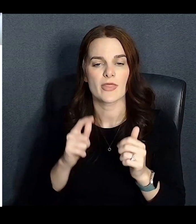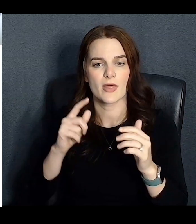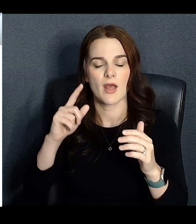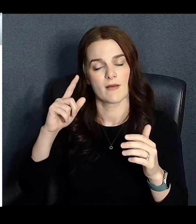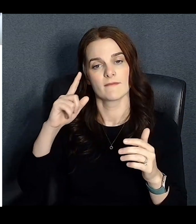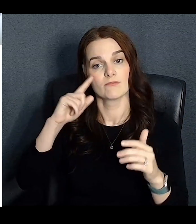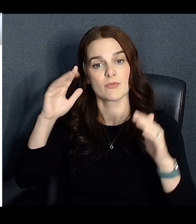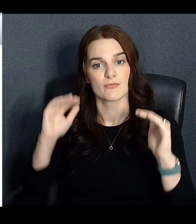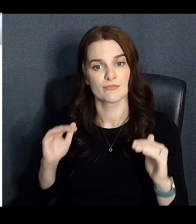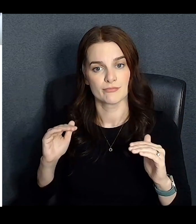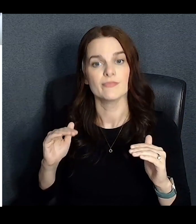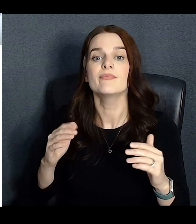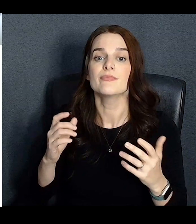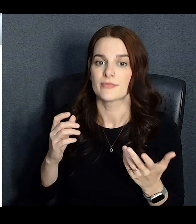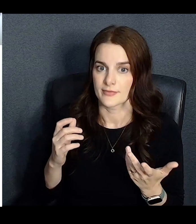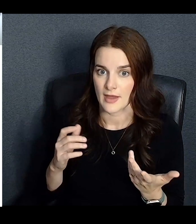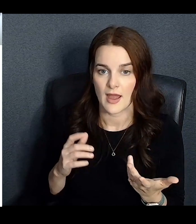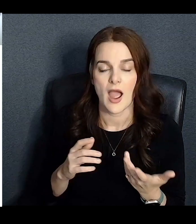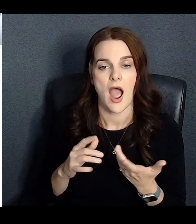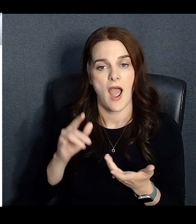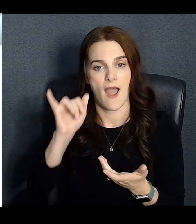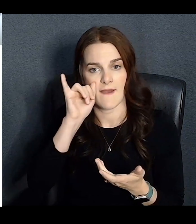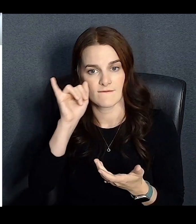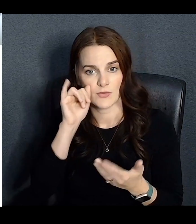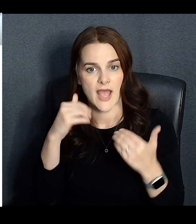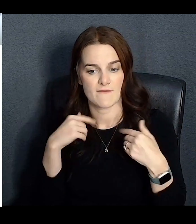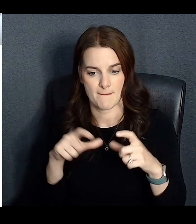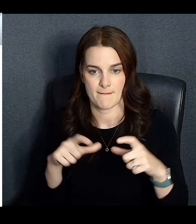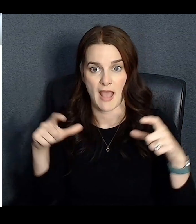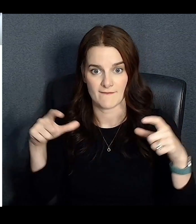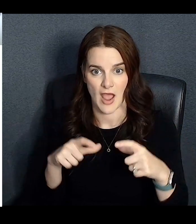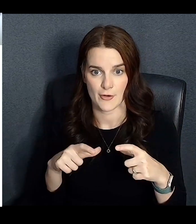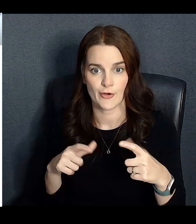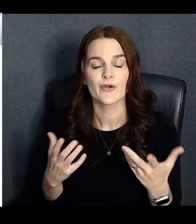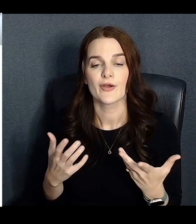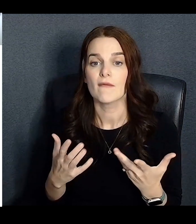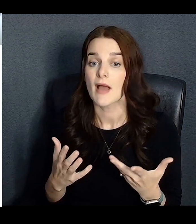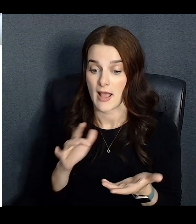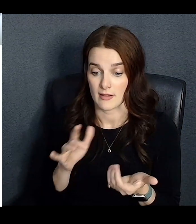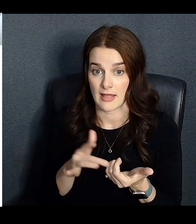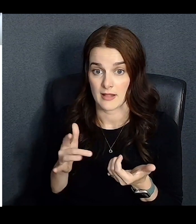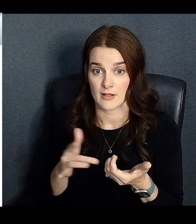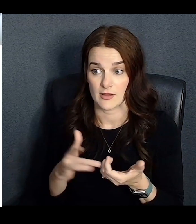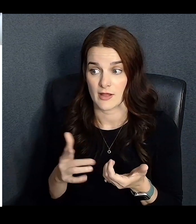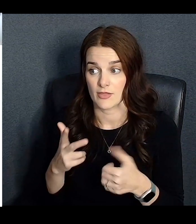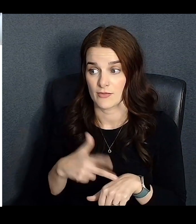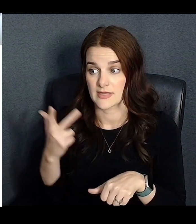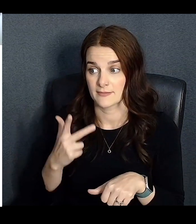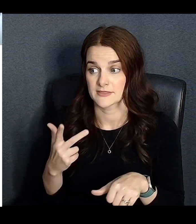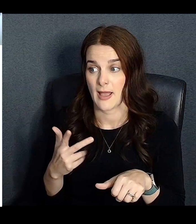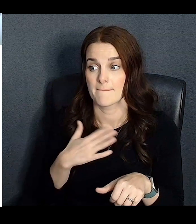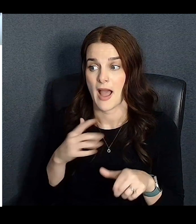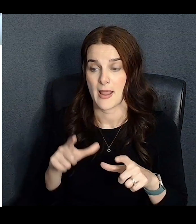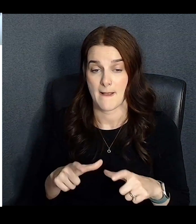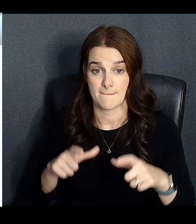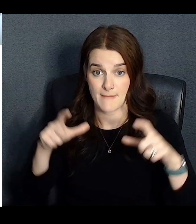with low vision the iPhone's magnifier. So if I click my side button 3 times, what's going to pop up is